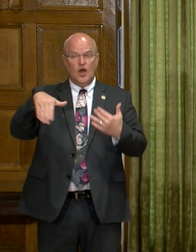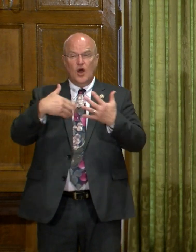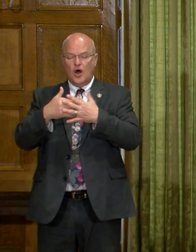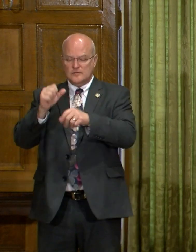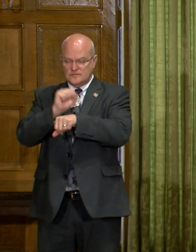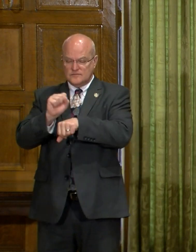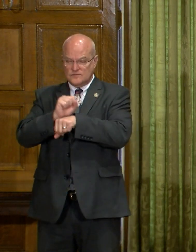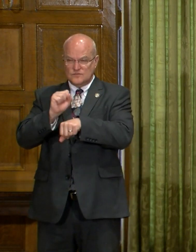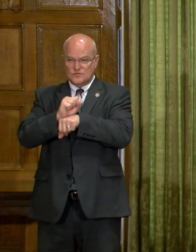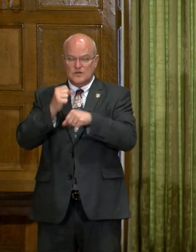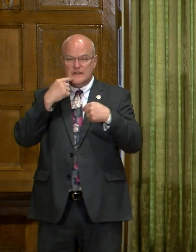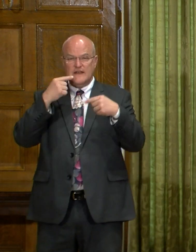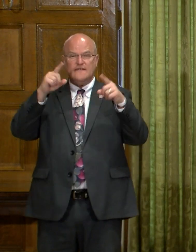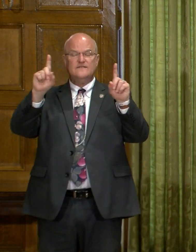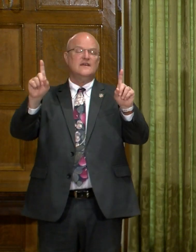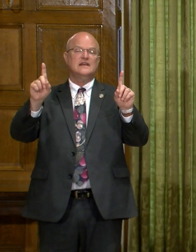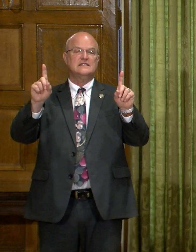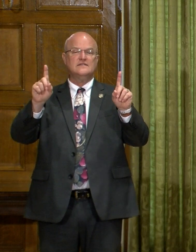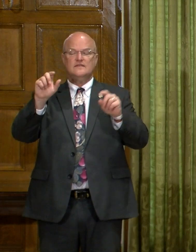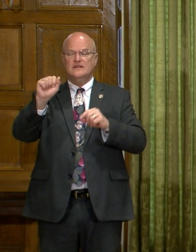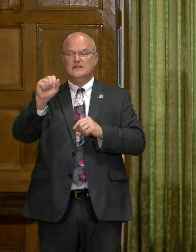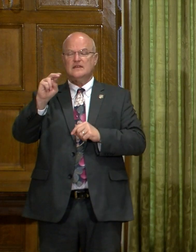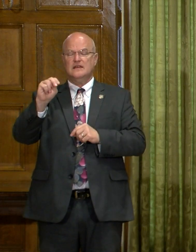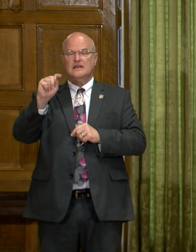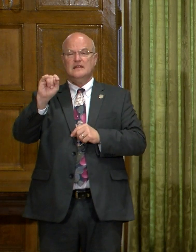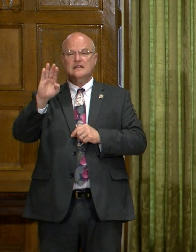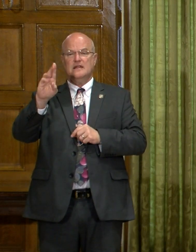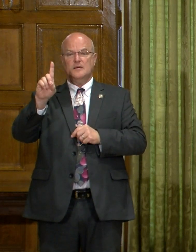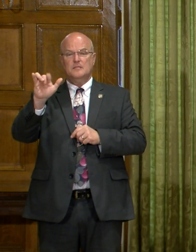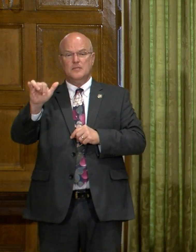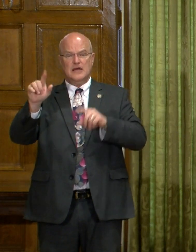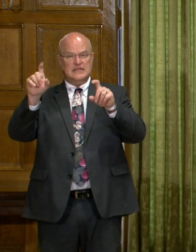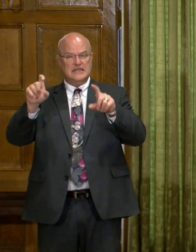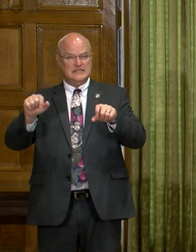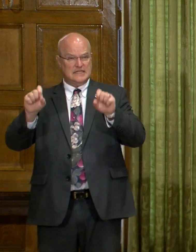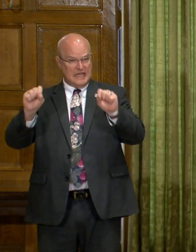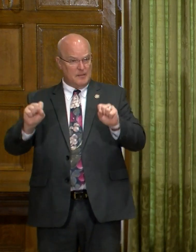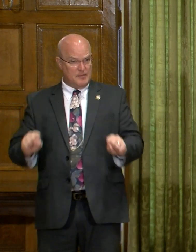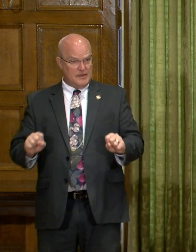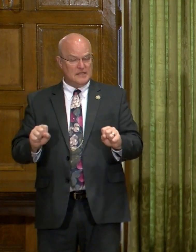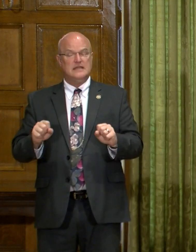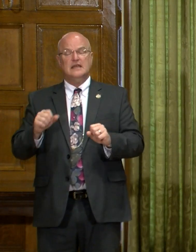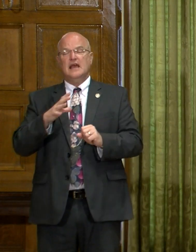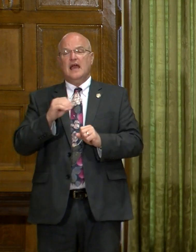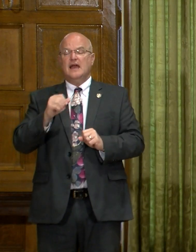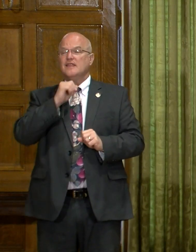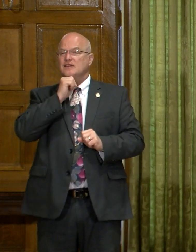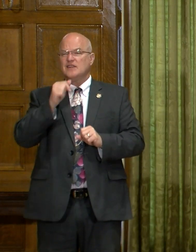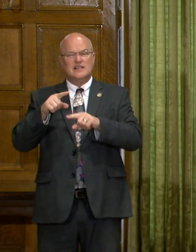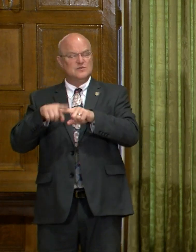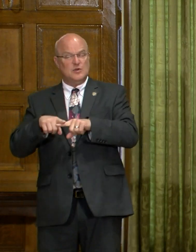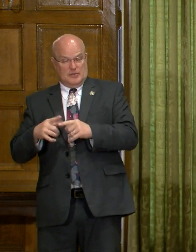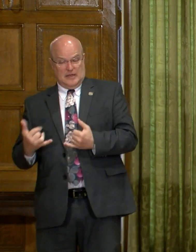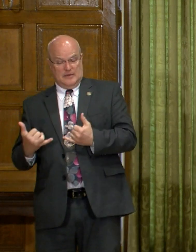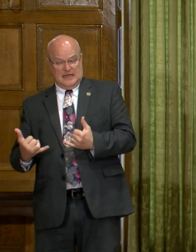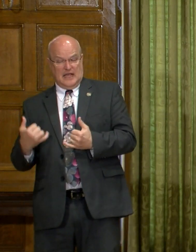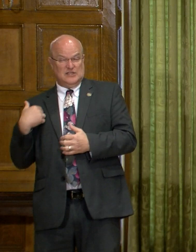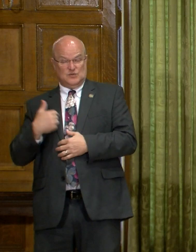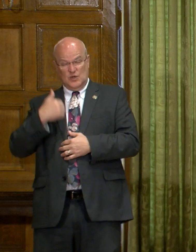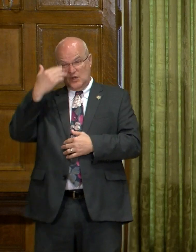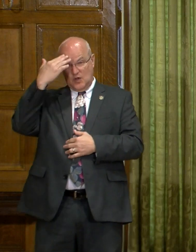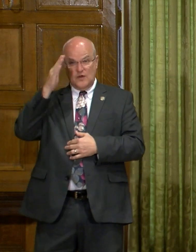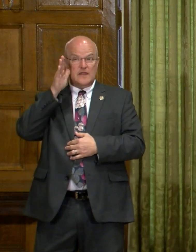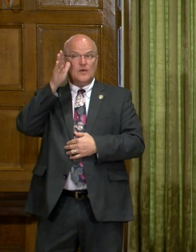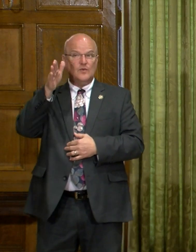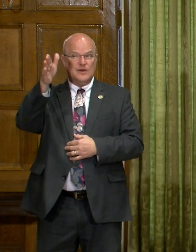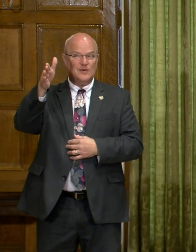working on an effective antibody testing capability. They're not as reliable now as we know that